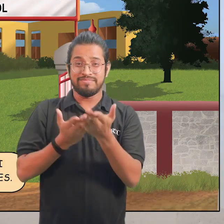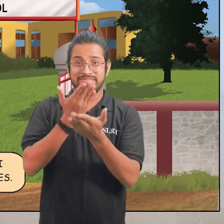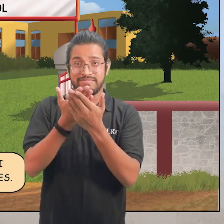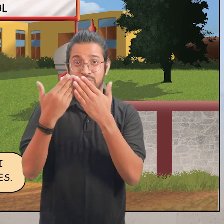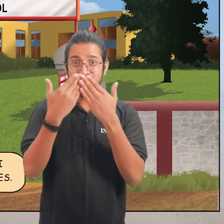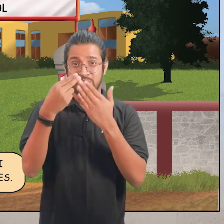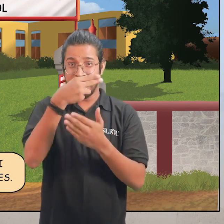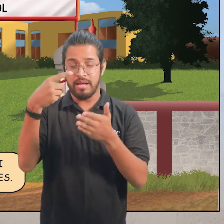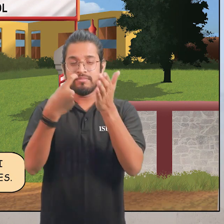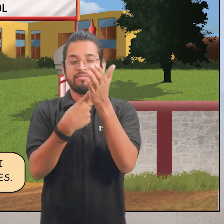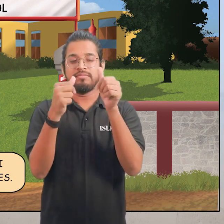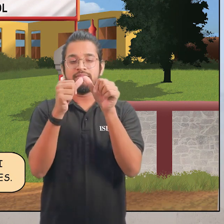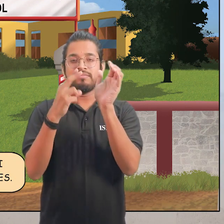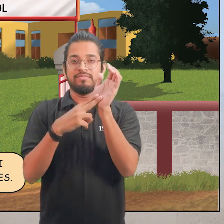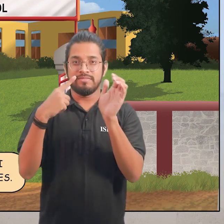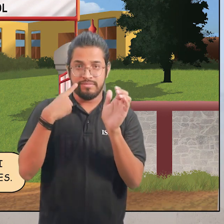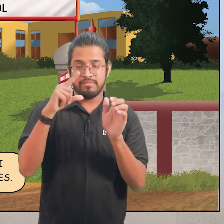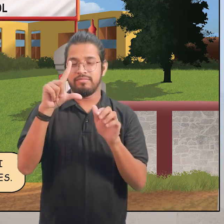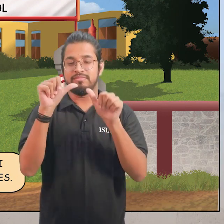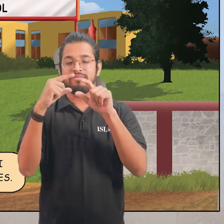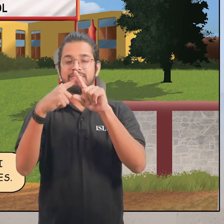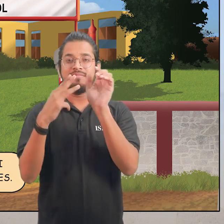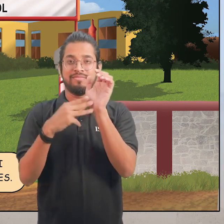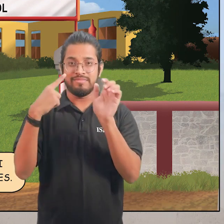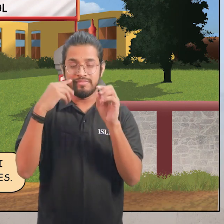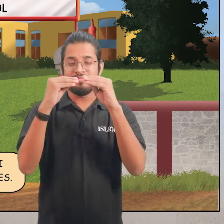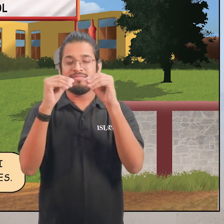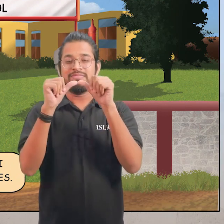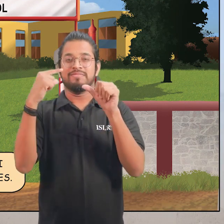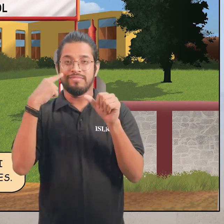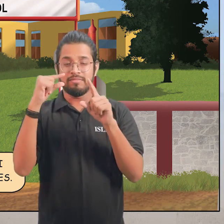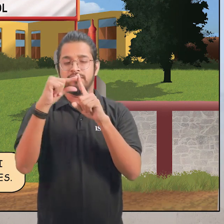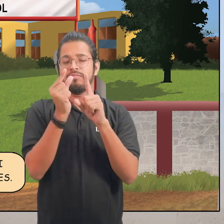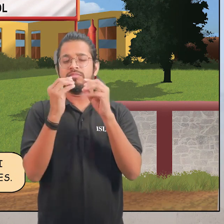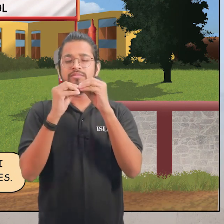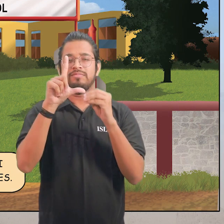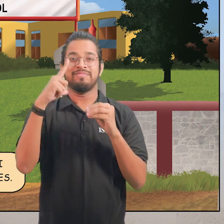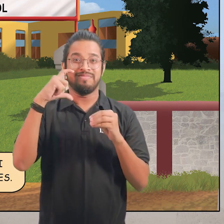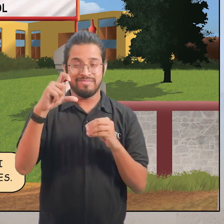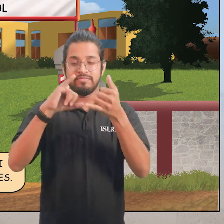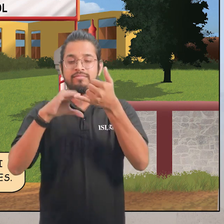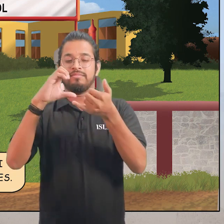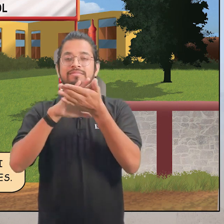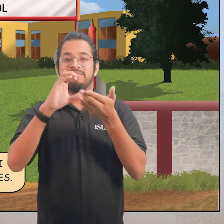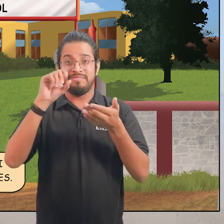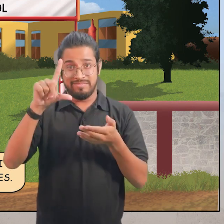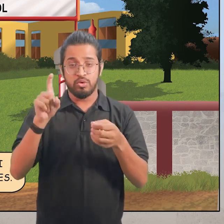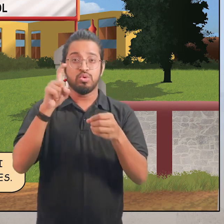Manoj was admitted to Rani Lakshmibai Public School in 1984 for higher studies.